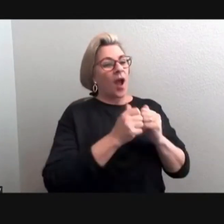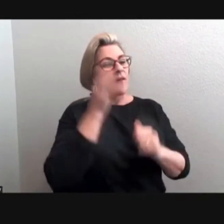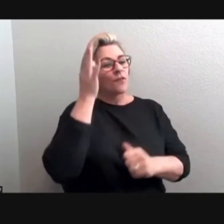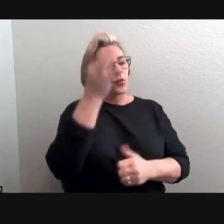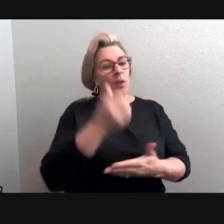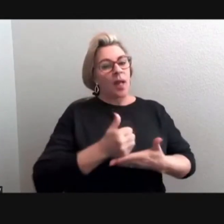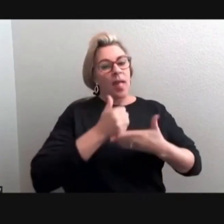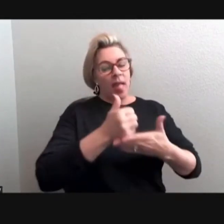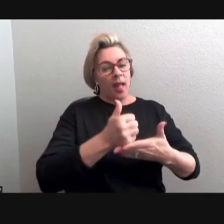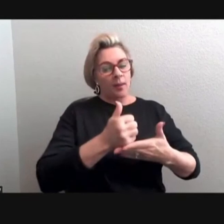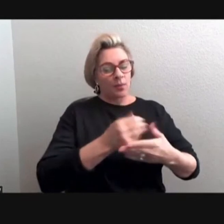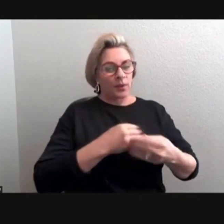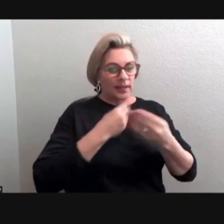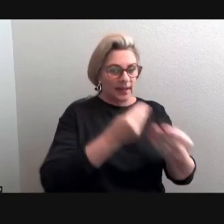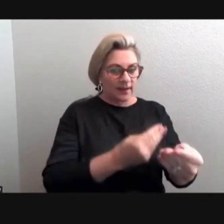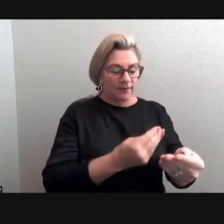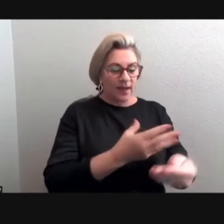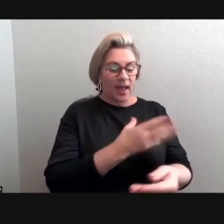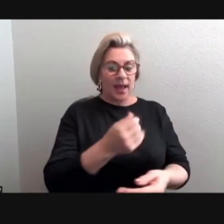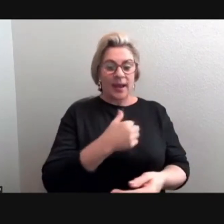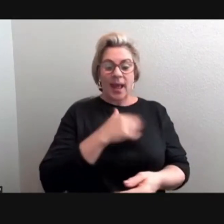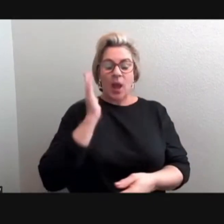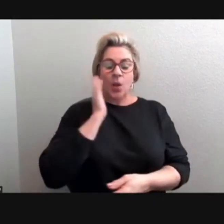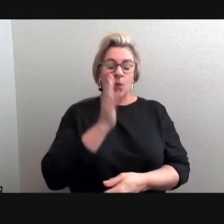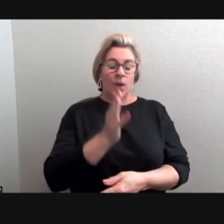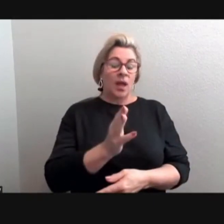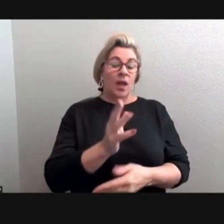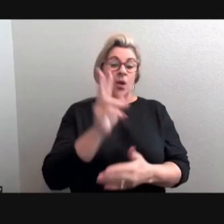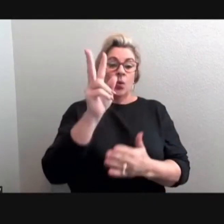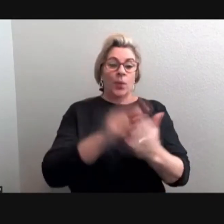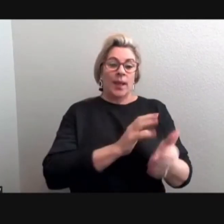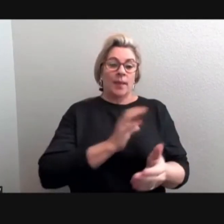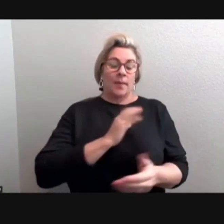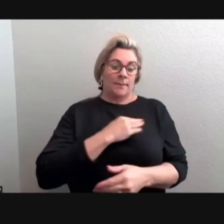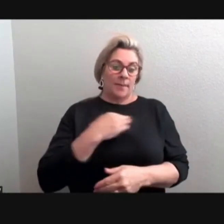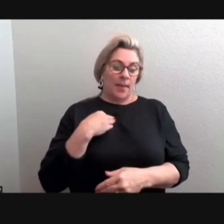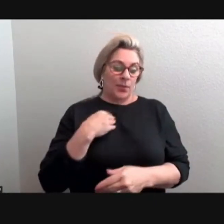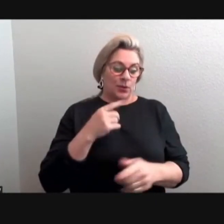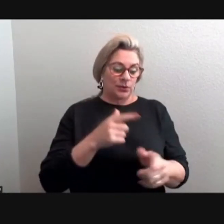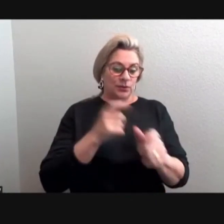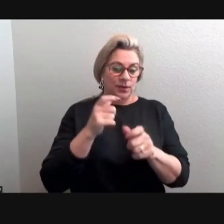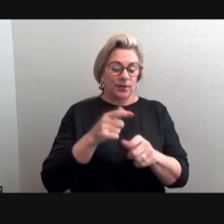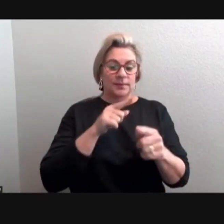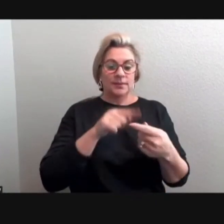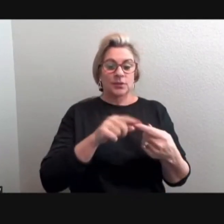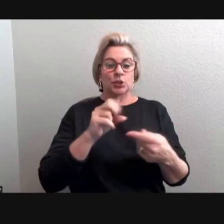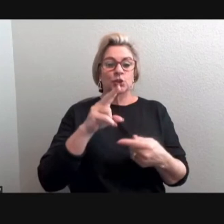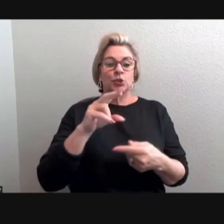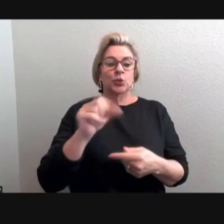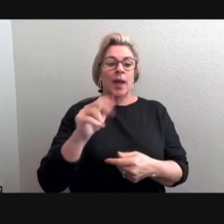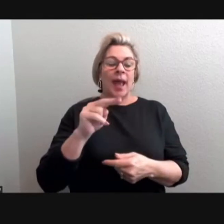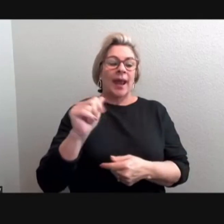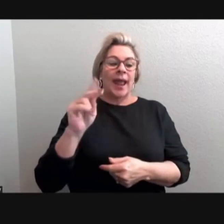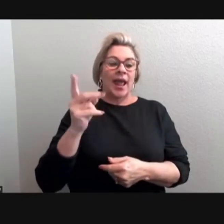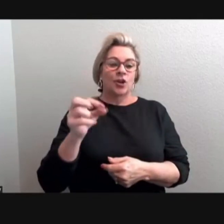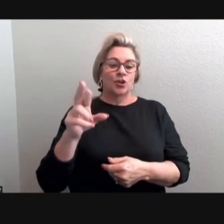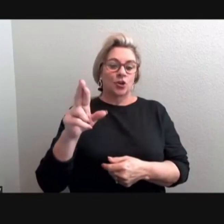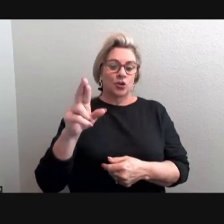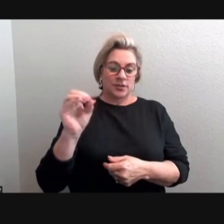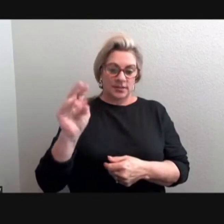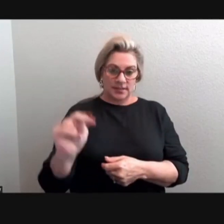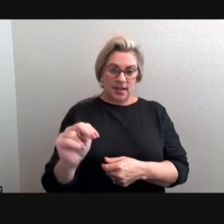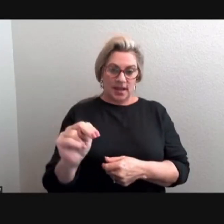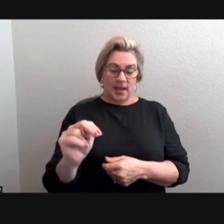will be given. And I will as quickly as I can, read through the committee members. They are Sue Anderson, board chair for the